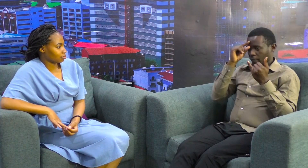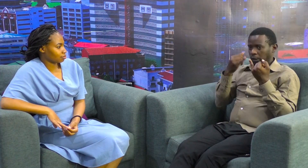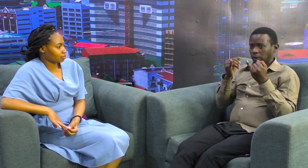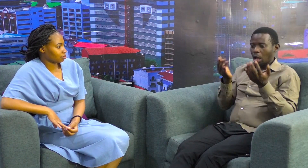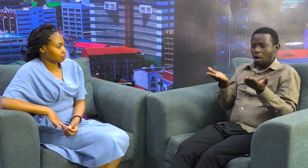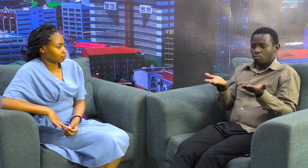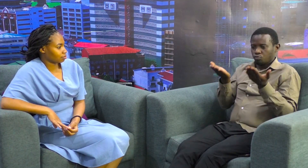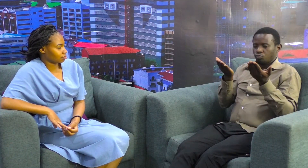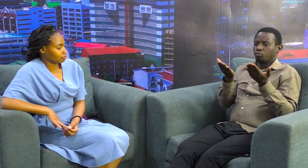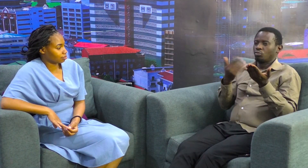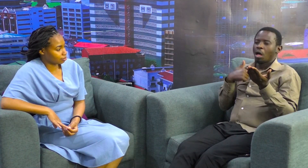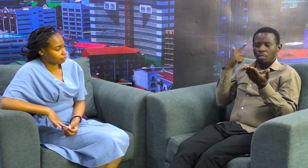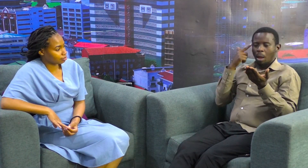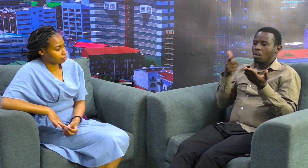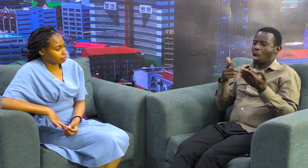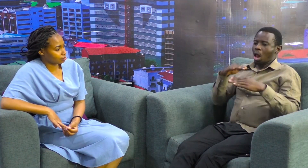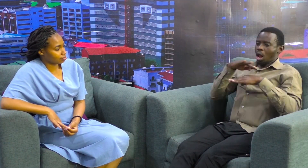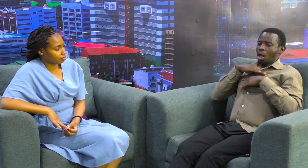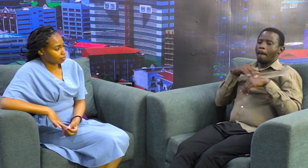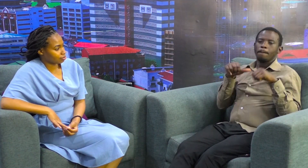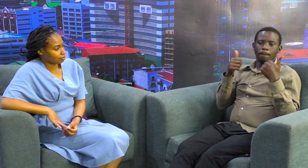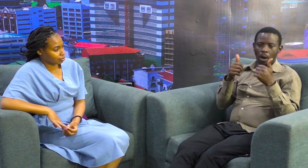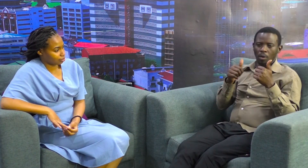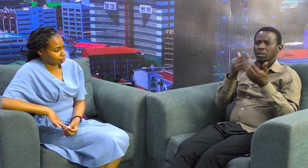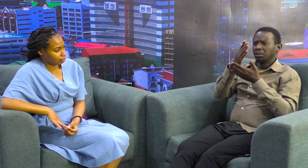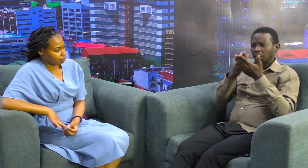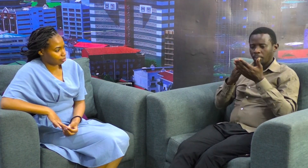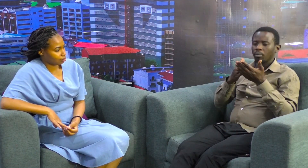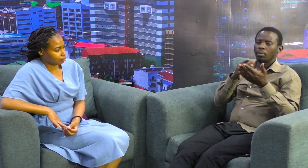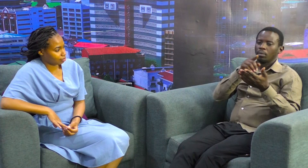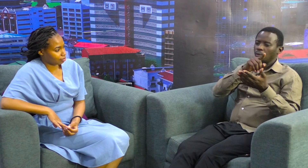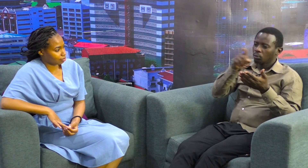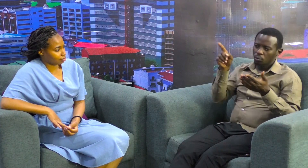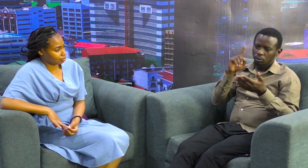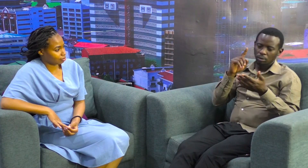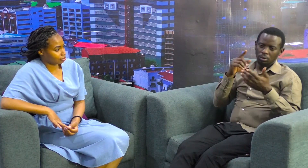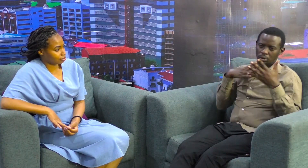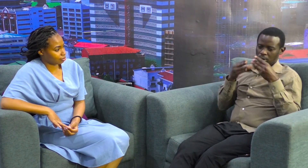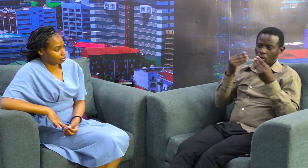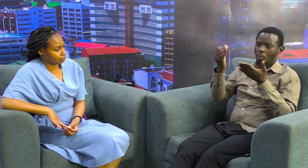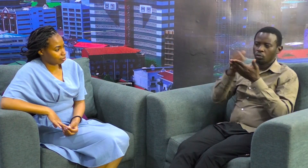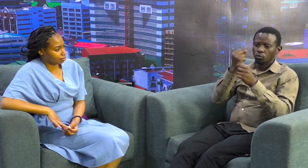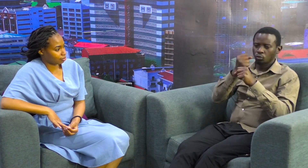Article 45, not discrimination because of our disability. It is not enough for the deaf people to be